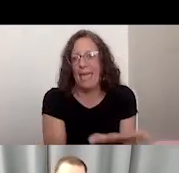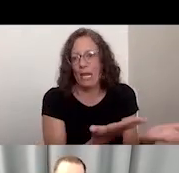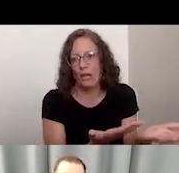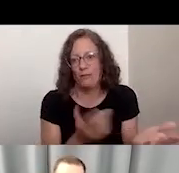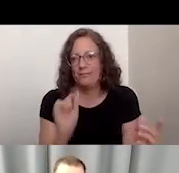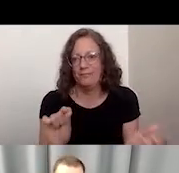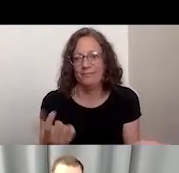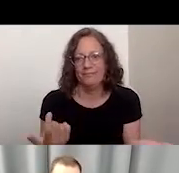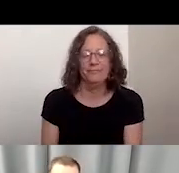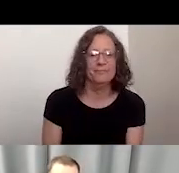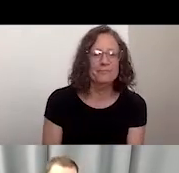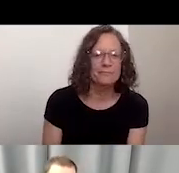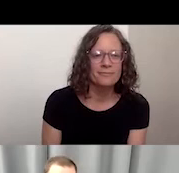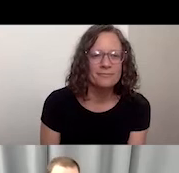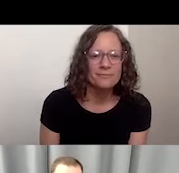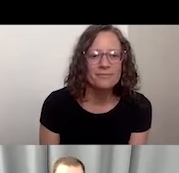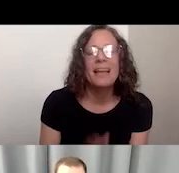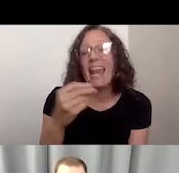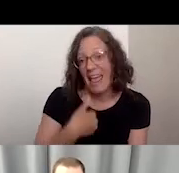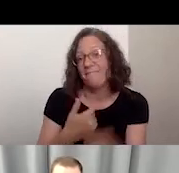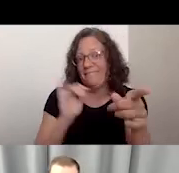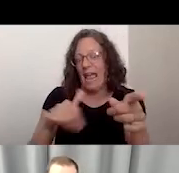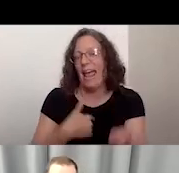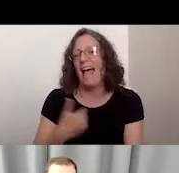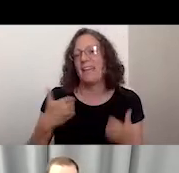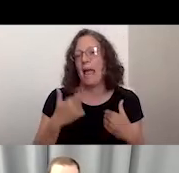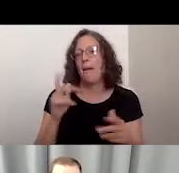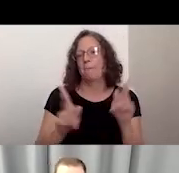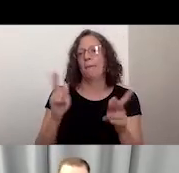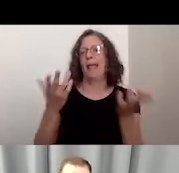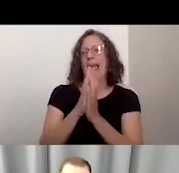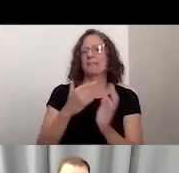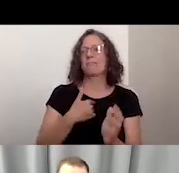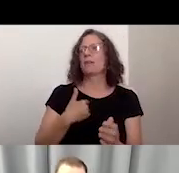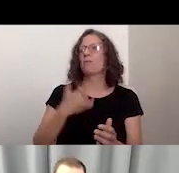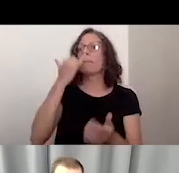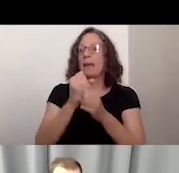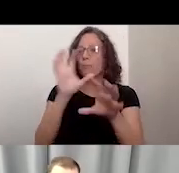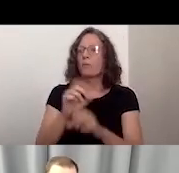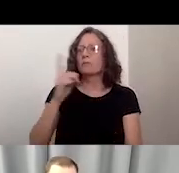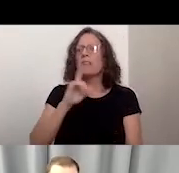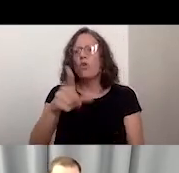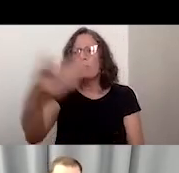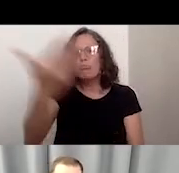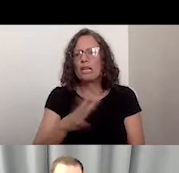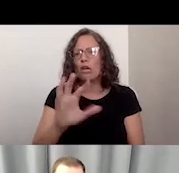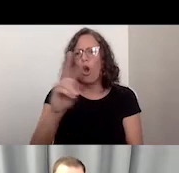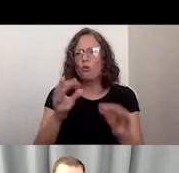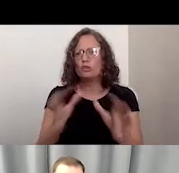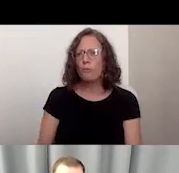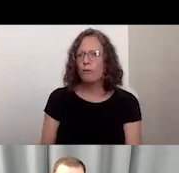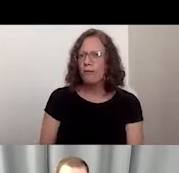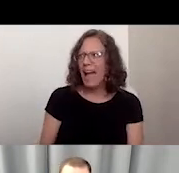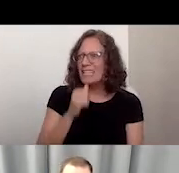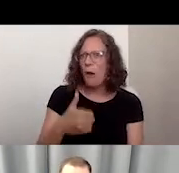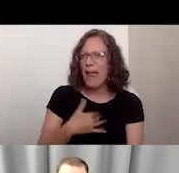that. Act as though the interpreter isn't present in the room again. And I've actually had folks say, I'll make an